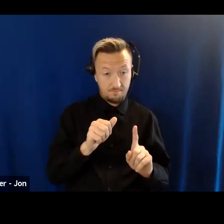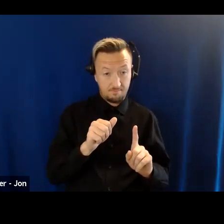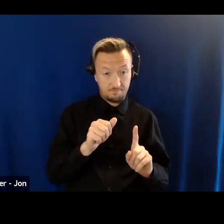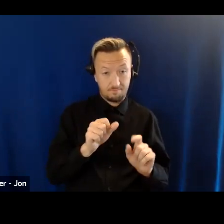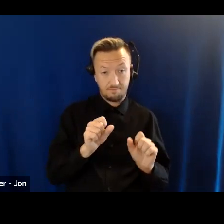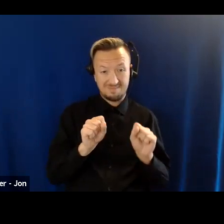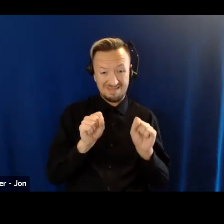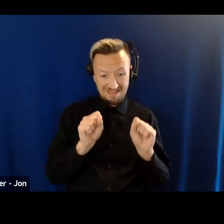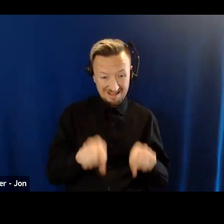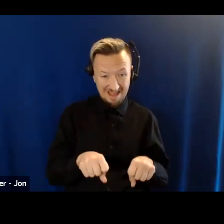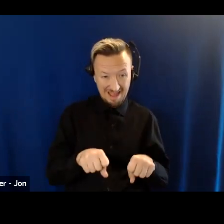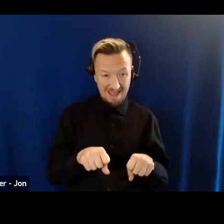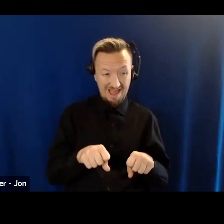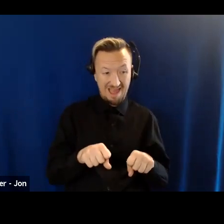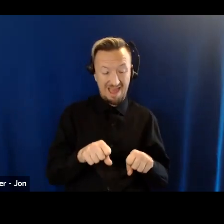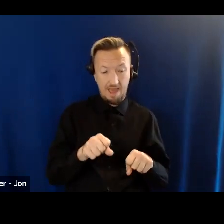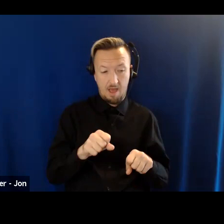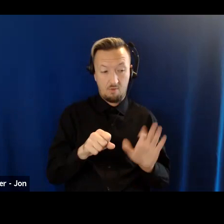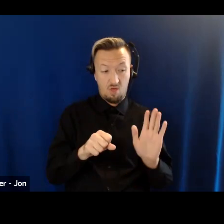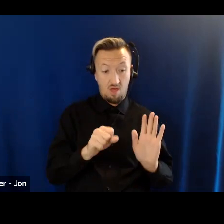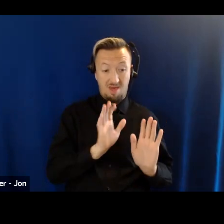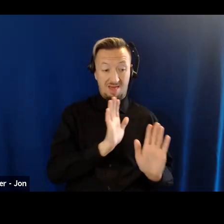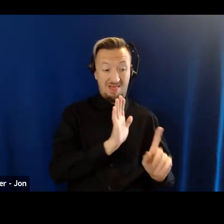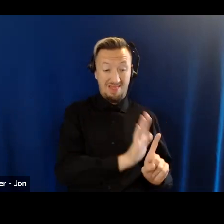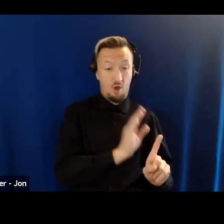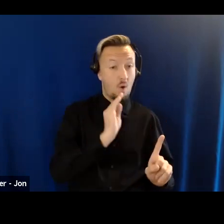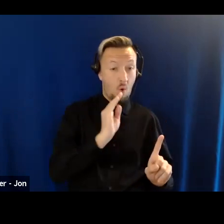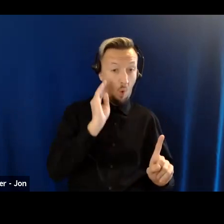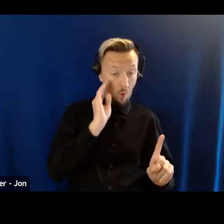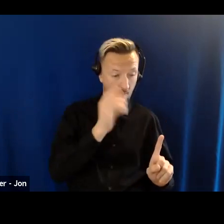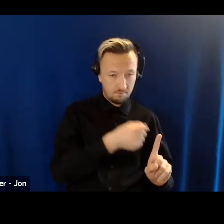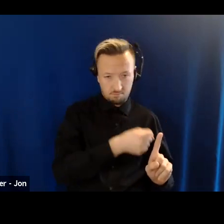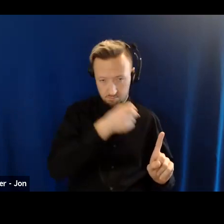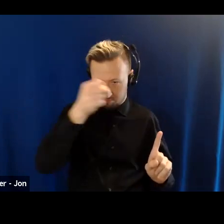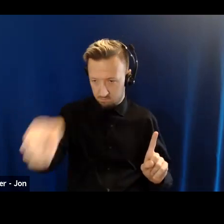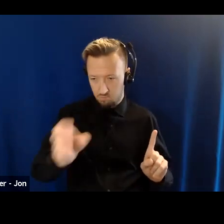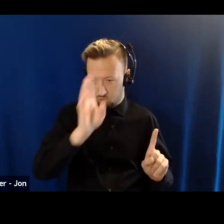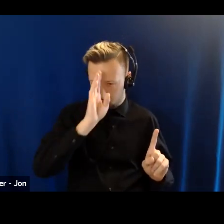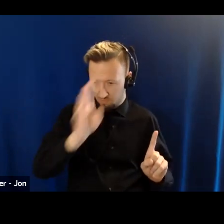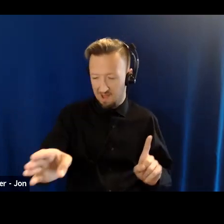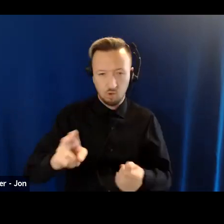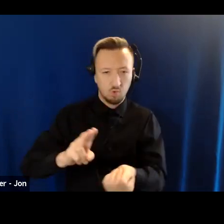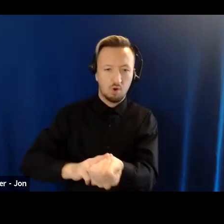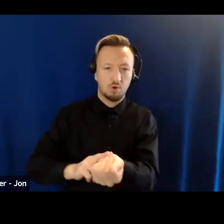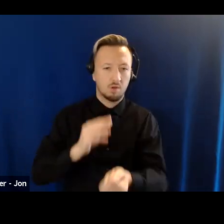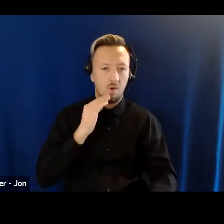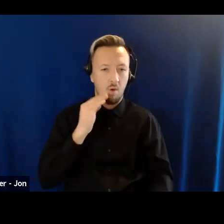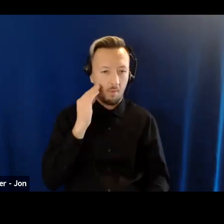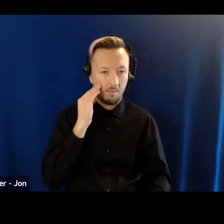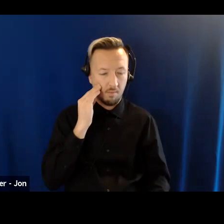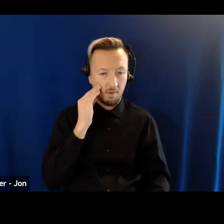placed directly from their home into a nursing home in a